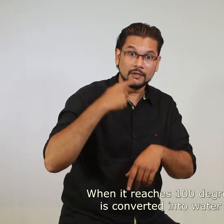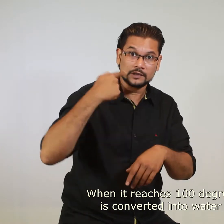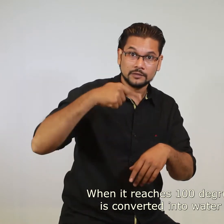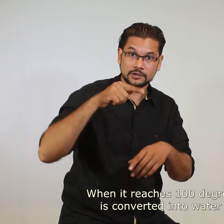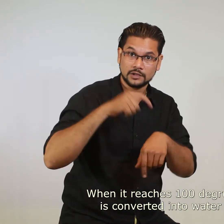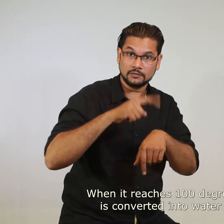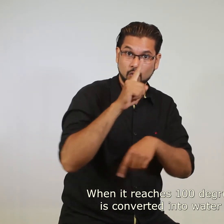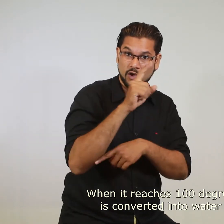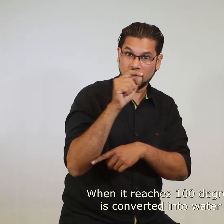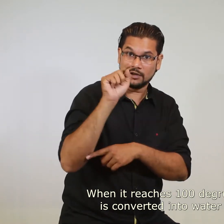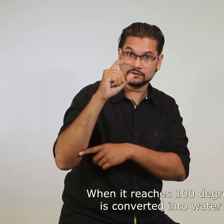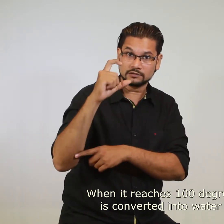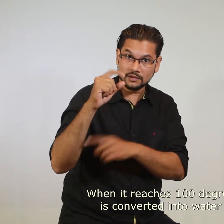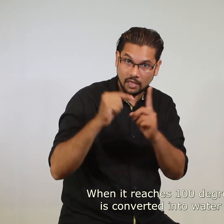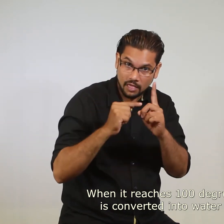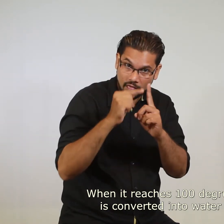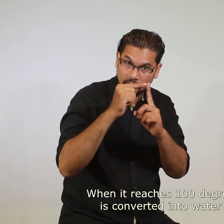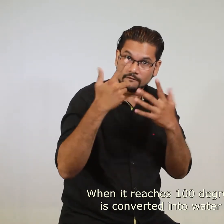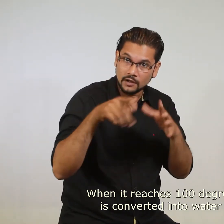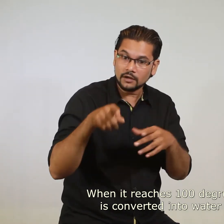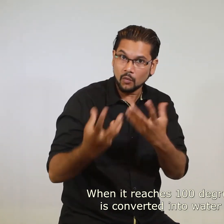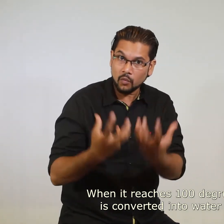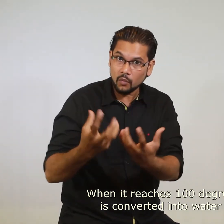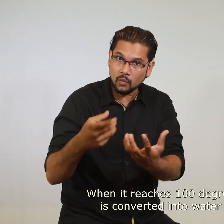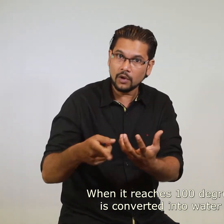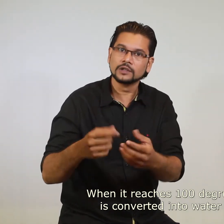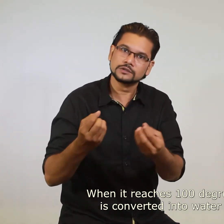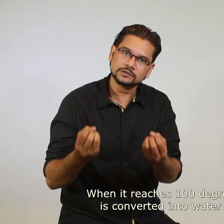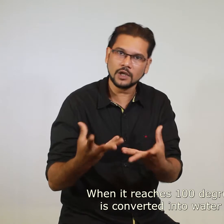When it reaches 100 degrees, water is converted into water vapor.